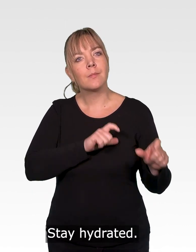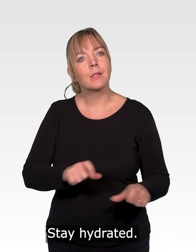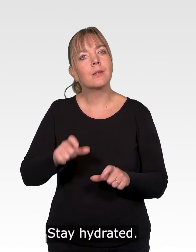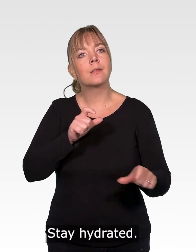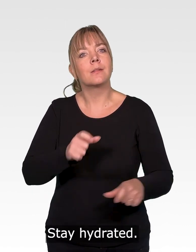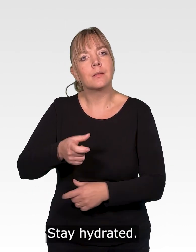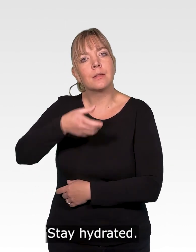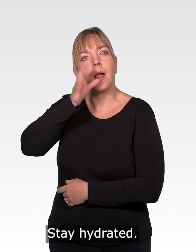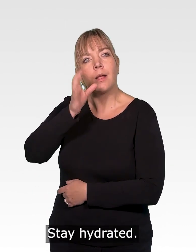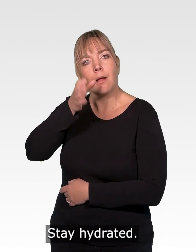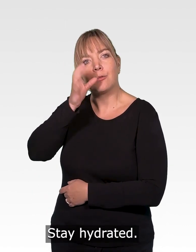Stay hydrated.